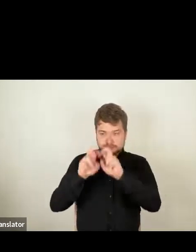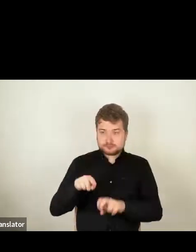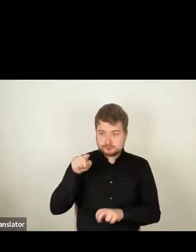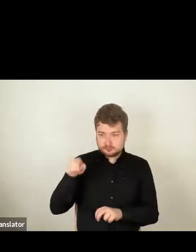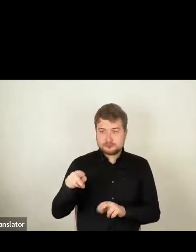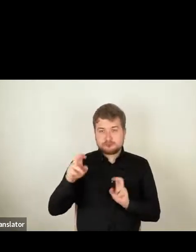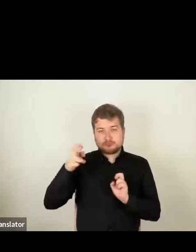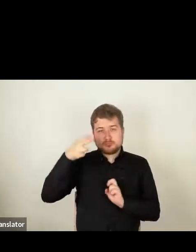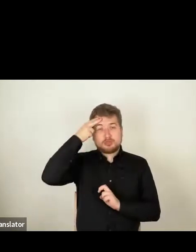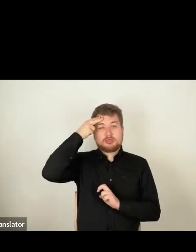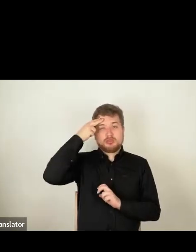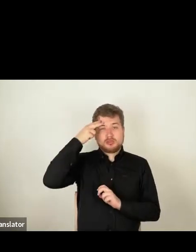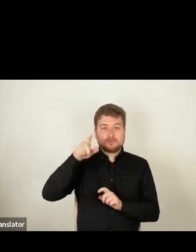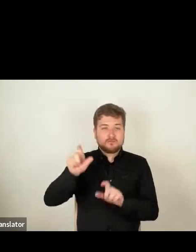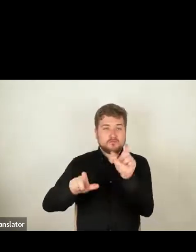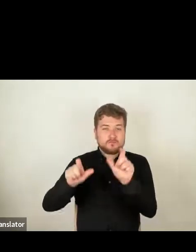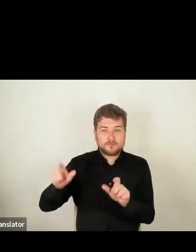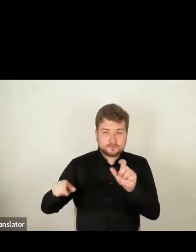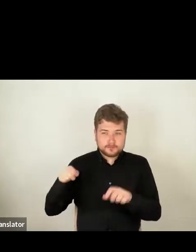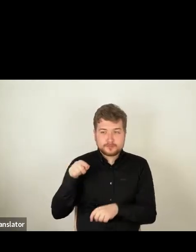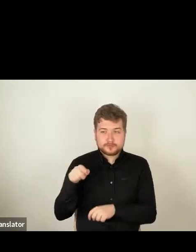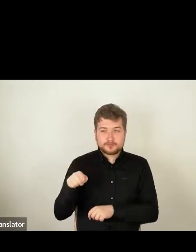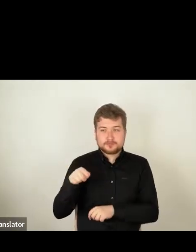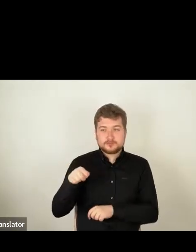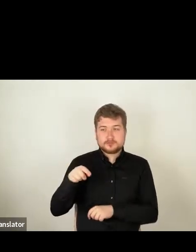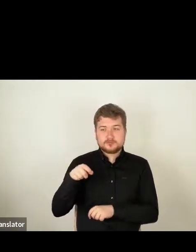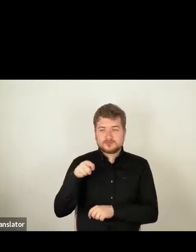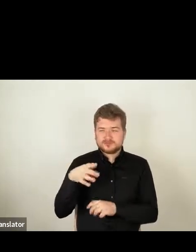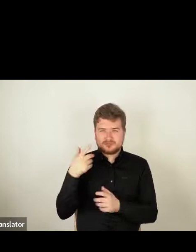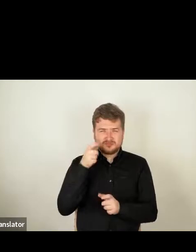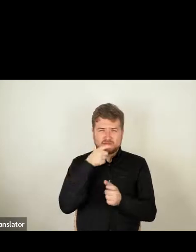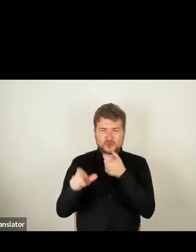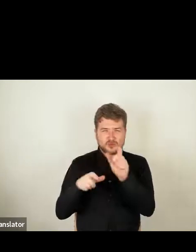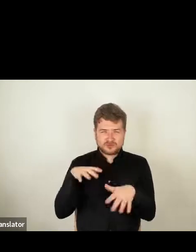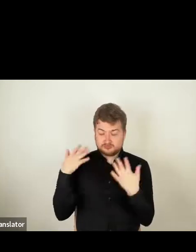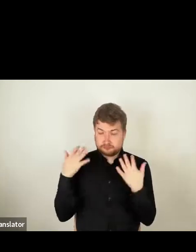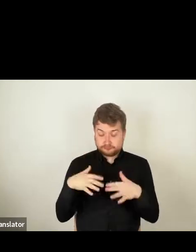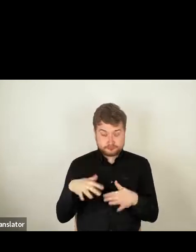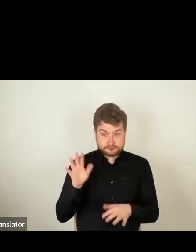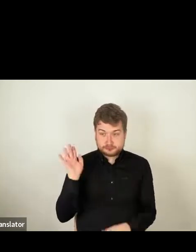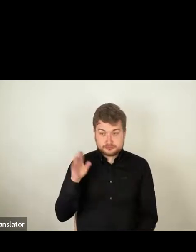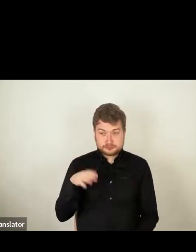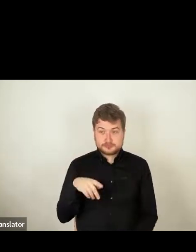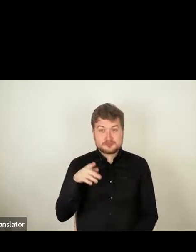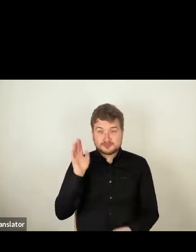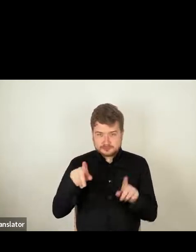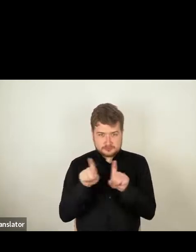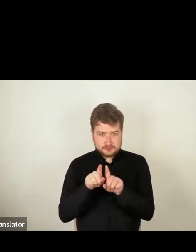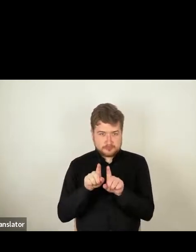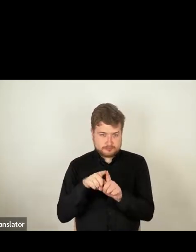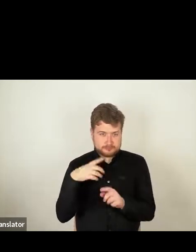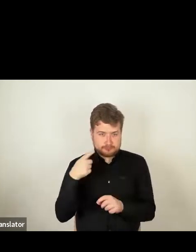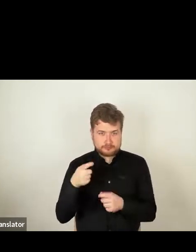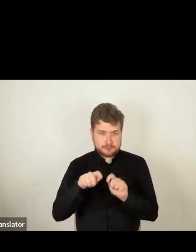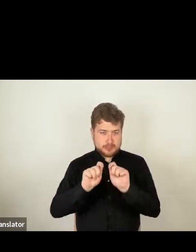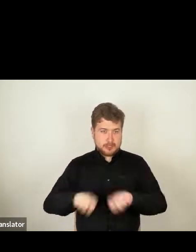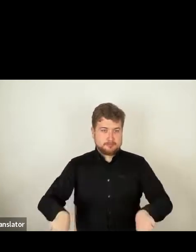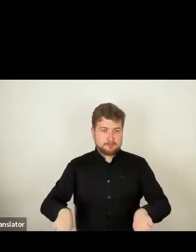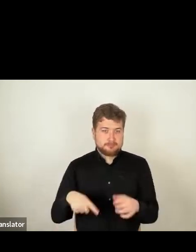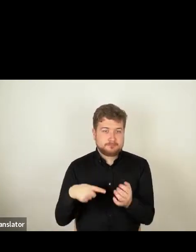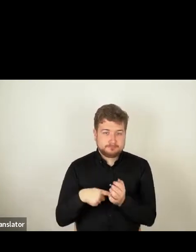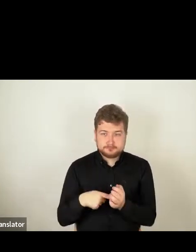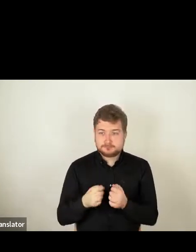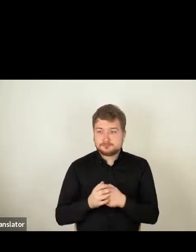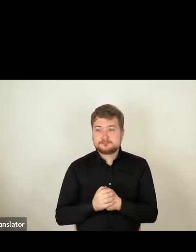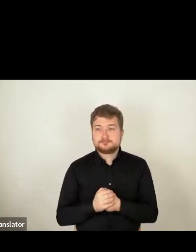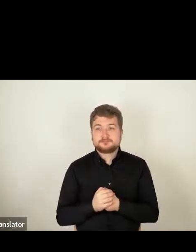stories, nasty names being called, even to threats of rape. And we have seen some members of parliament in the United Kingdom and in the